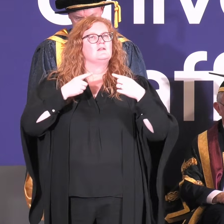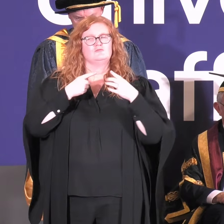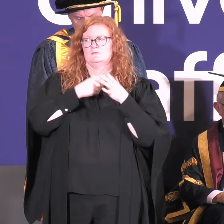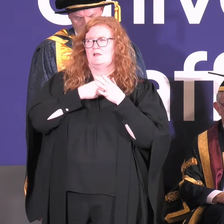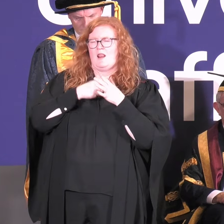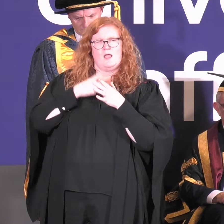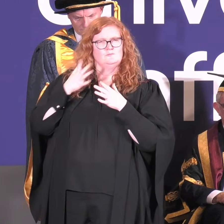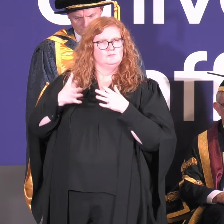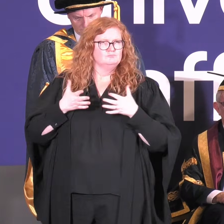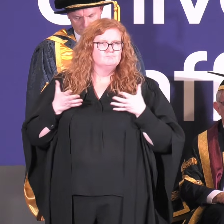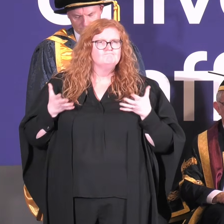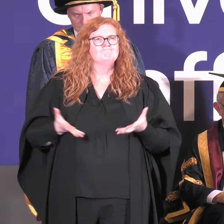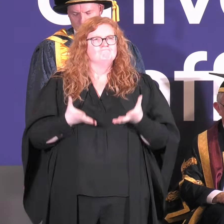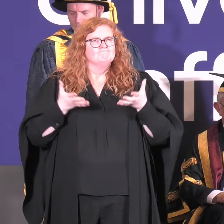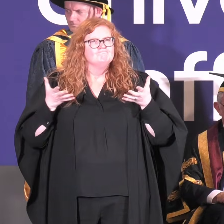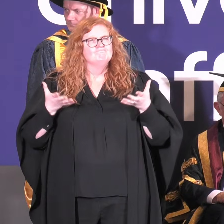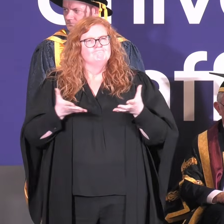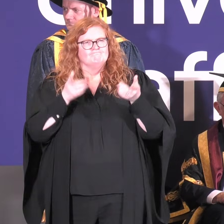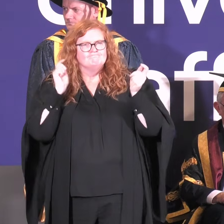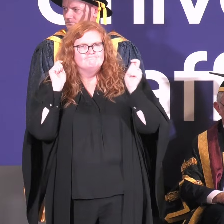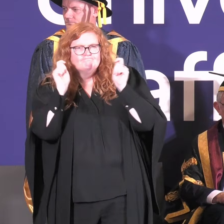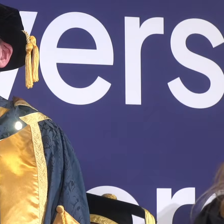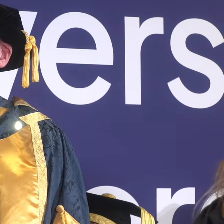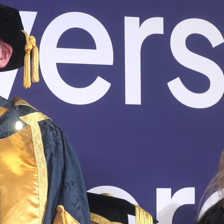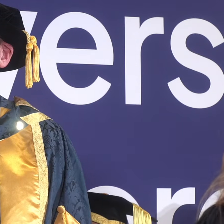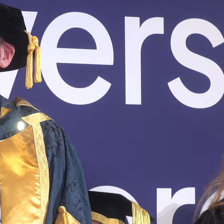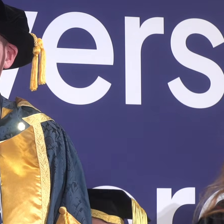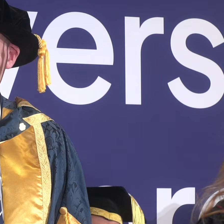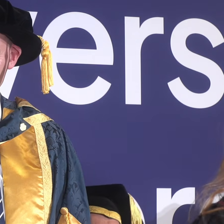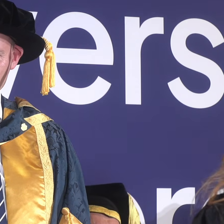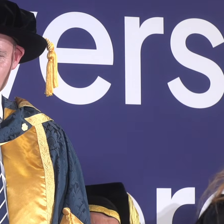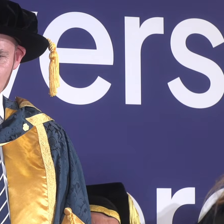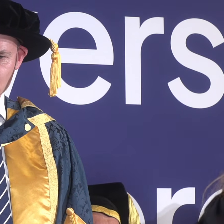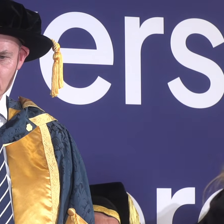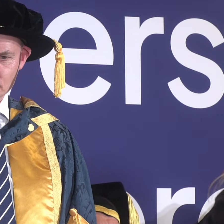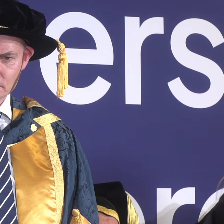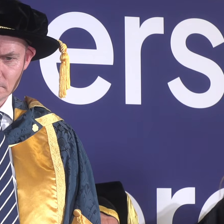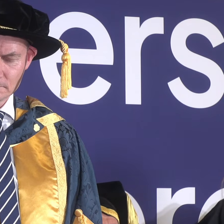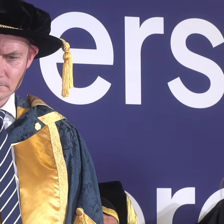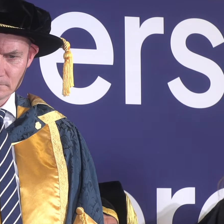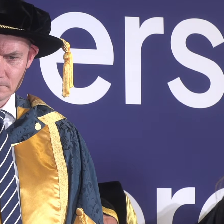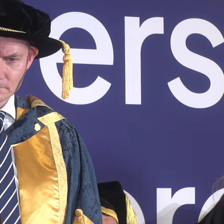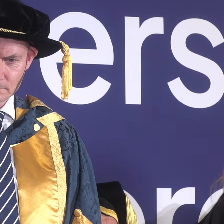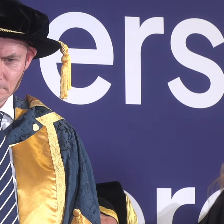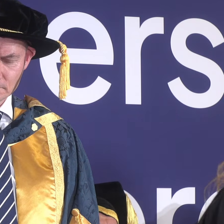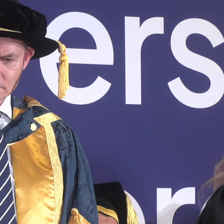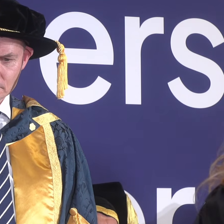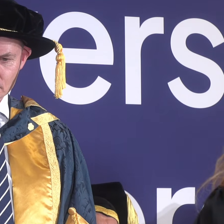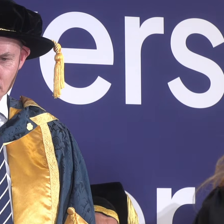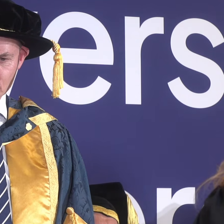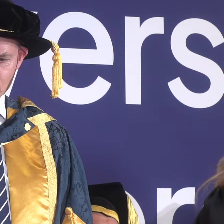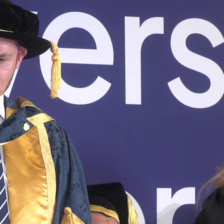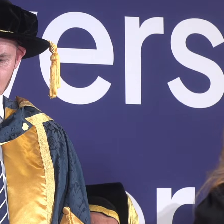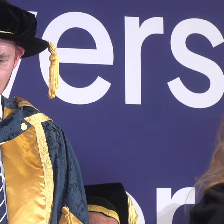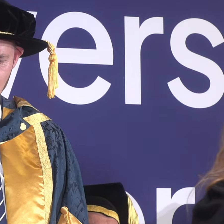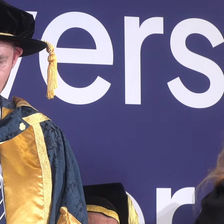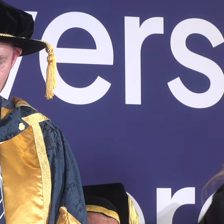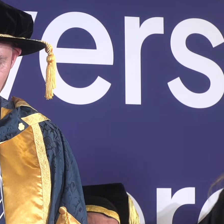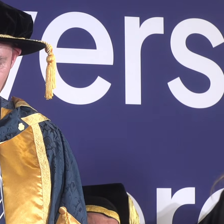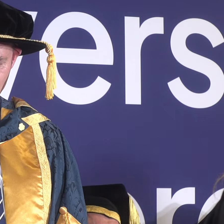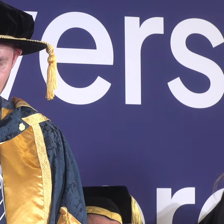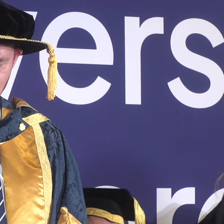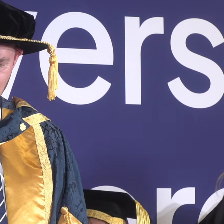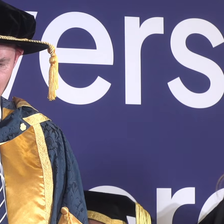driving force in bringing research and evidence into real-world policing. He is the founder and chair of the